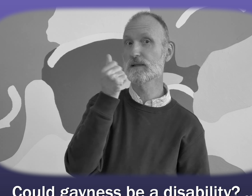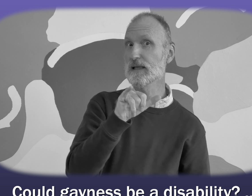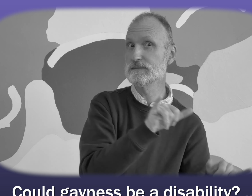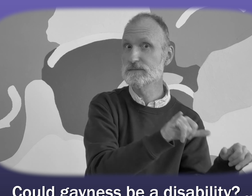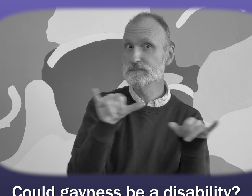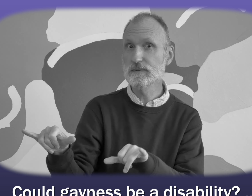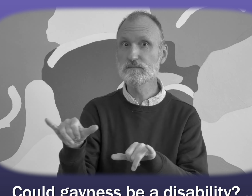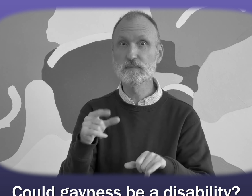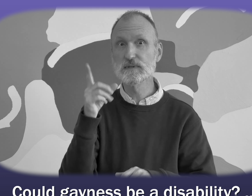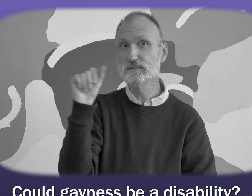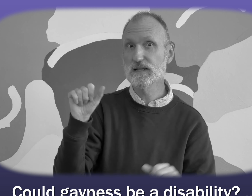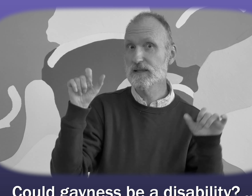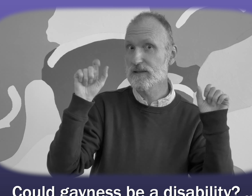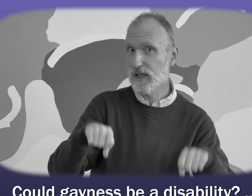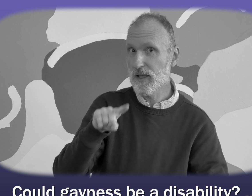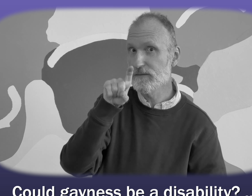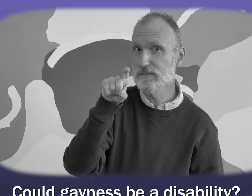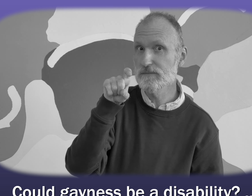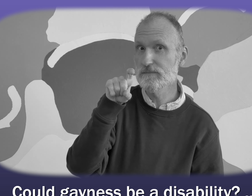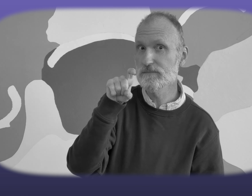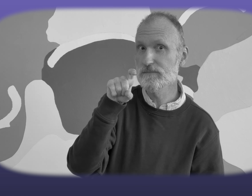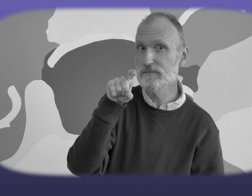could gayness be a disability?